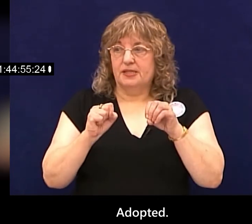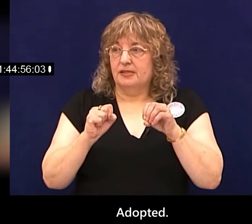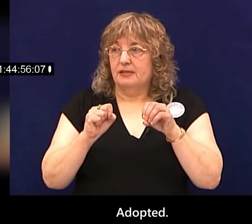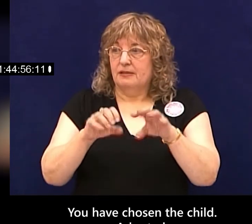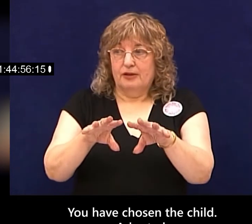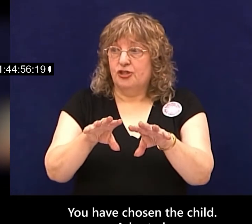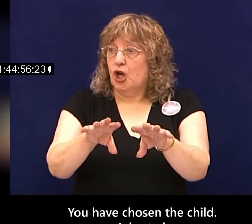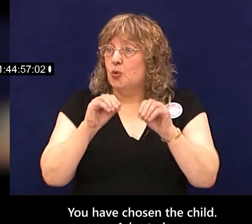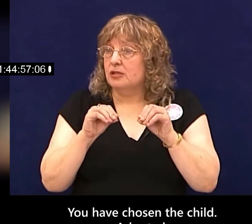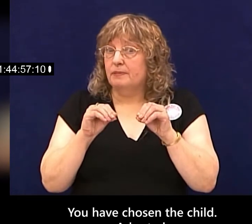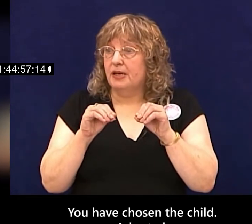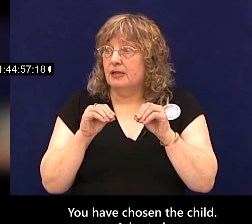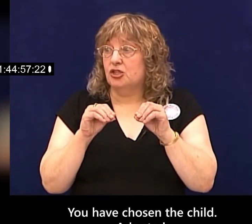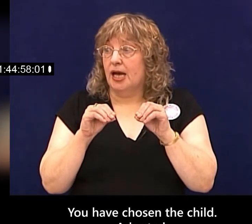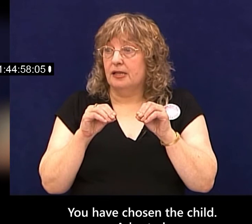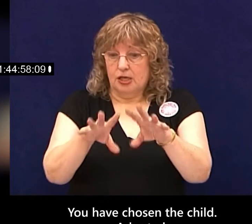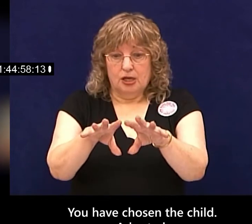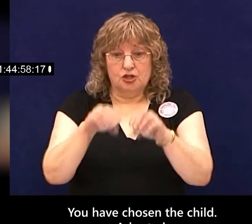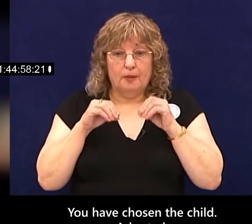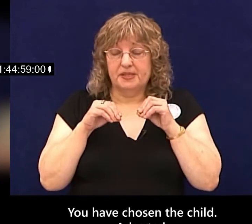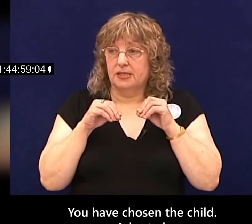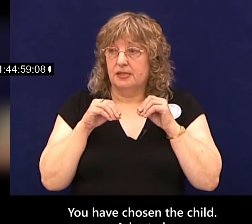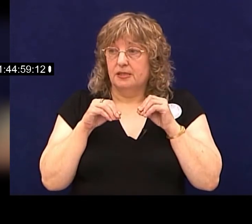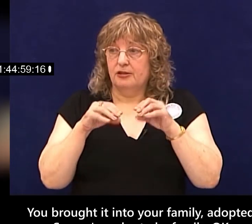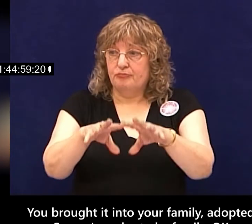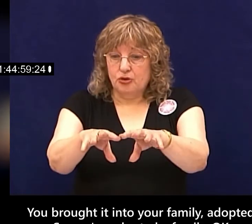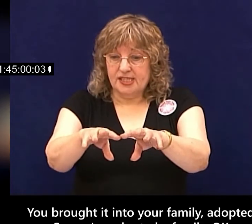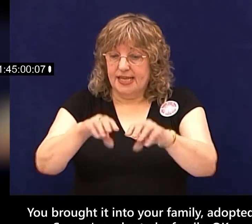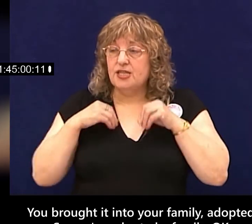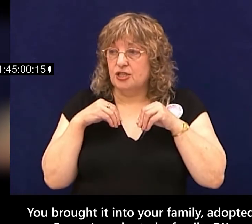Adopted. You've chosen the child. Adopted. You brought it into your